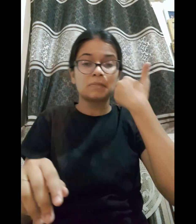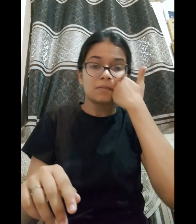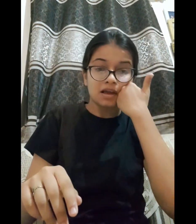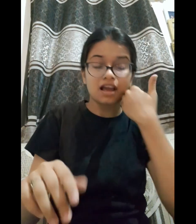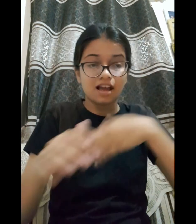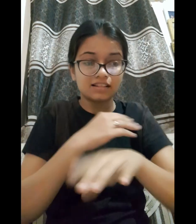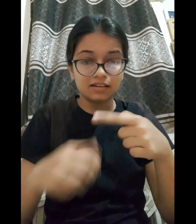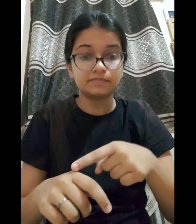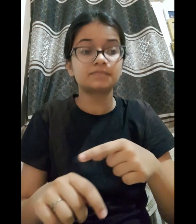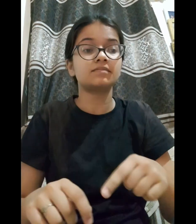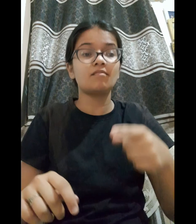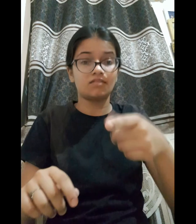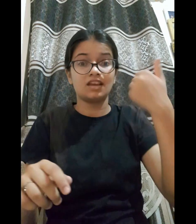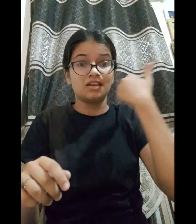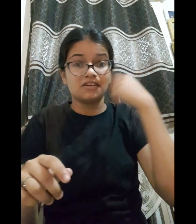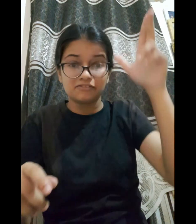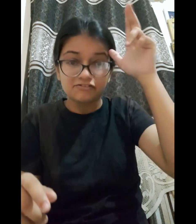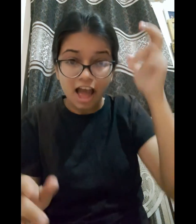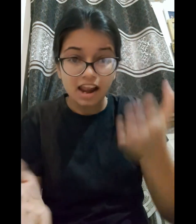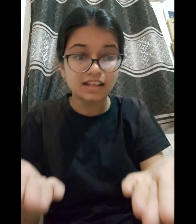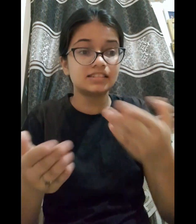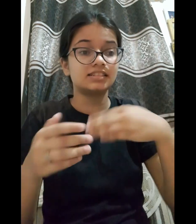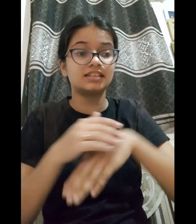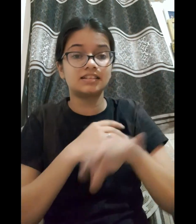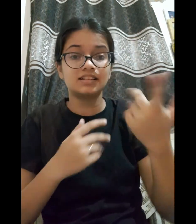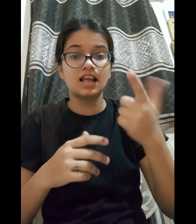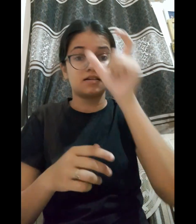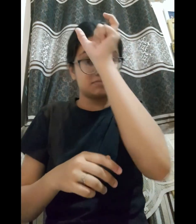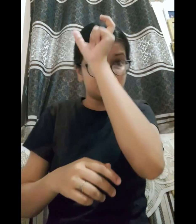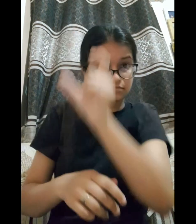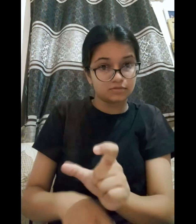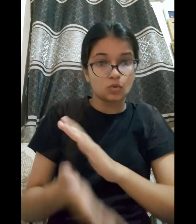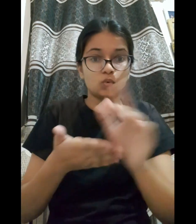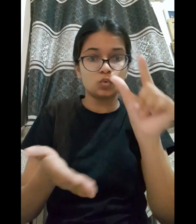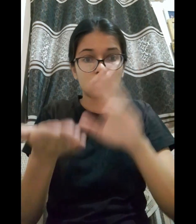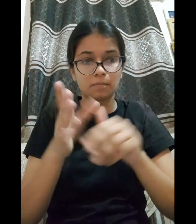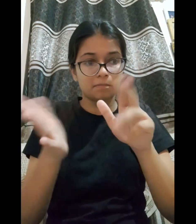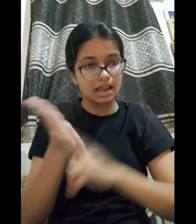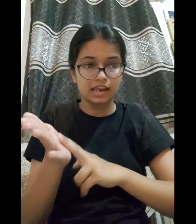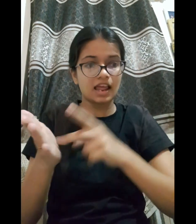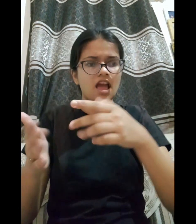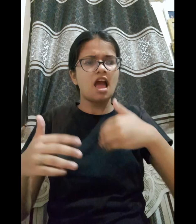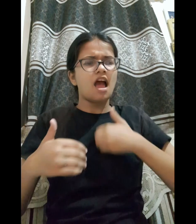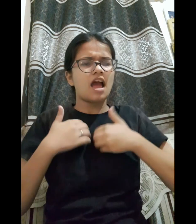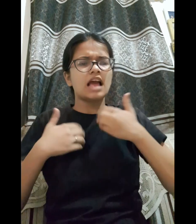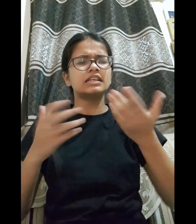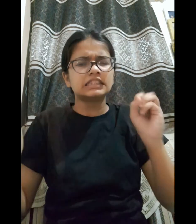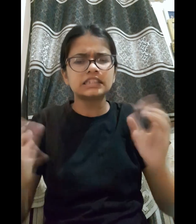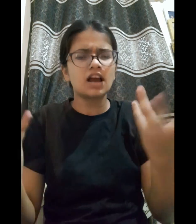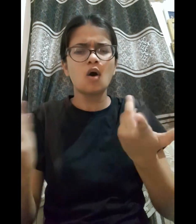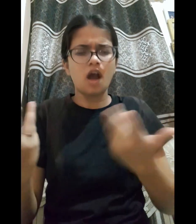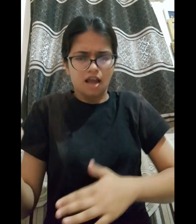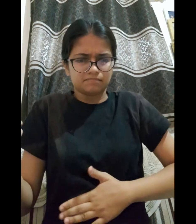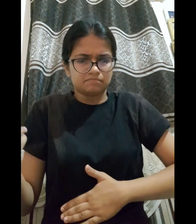The virus is recognized as a foreign body by the human immune system. How is this recognition happening? It is